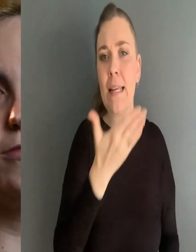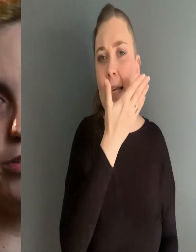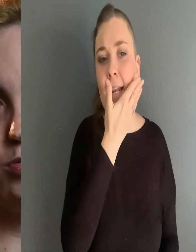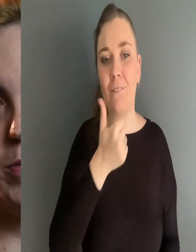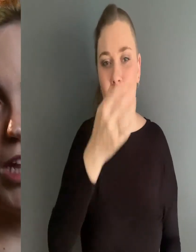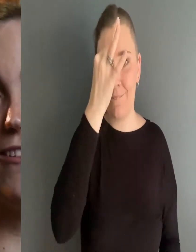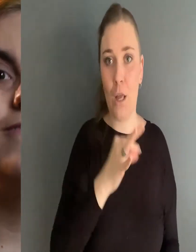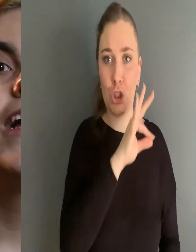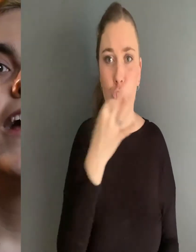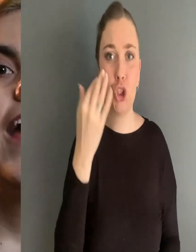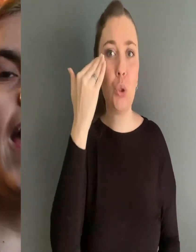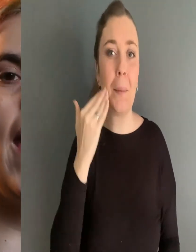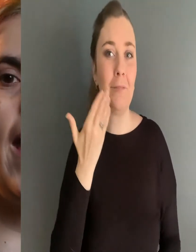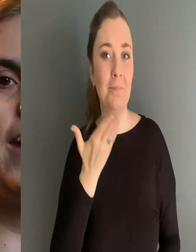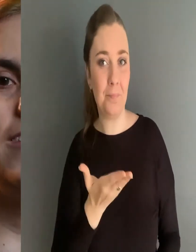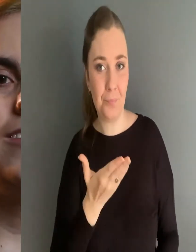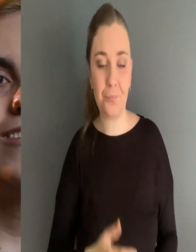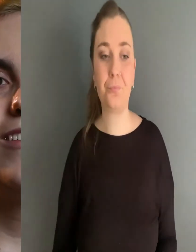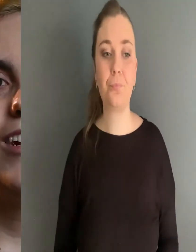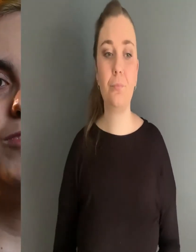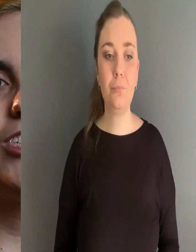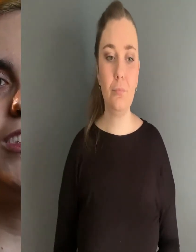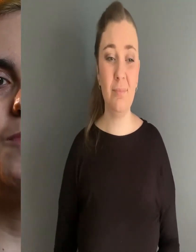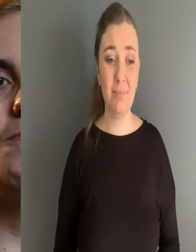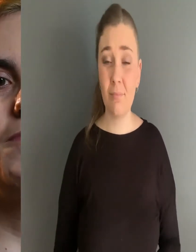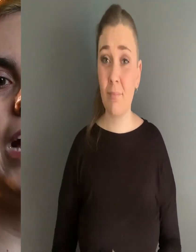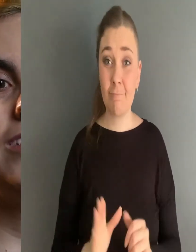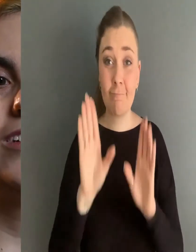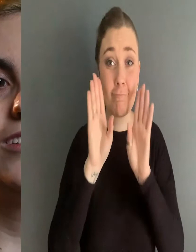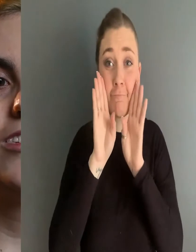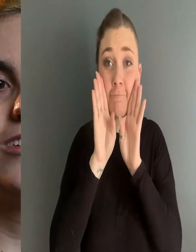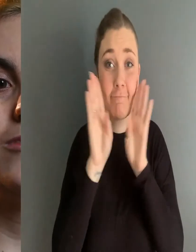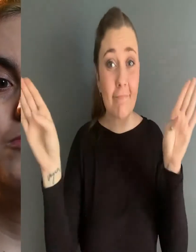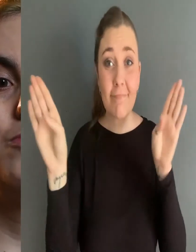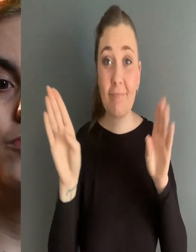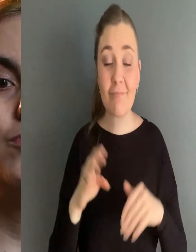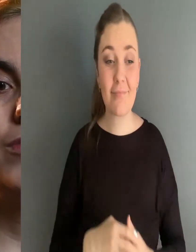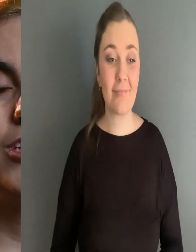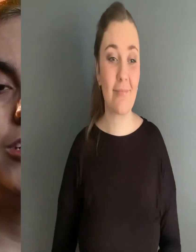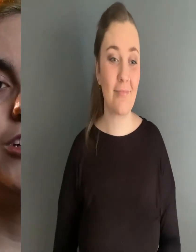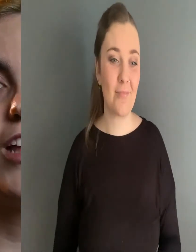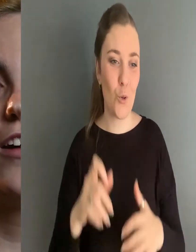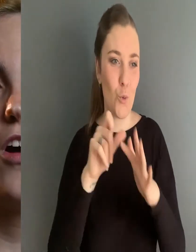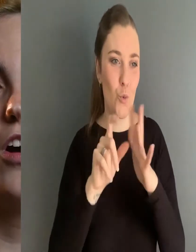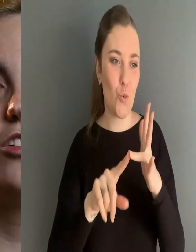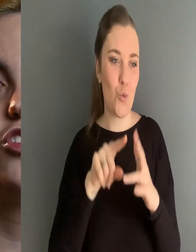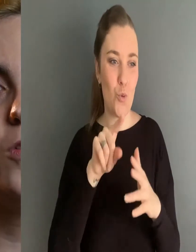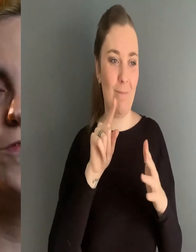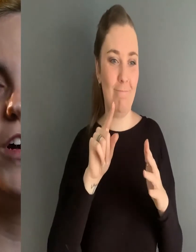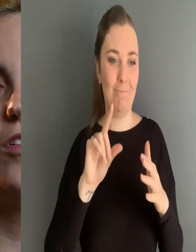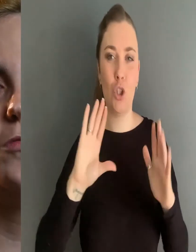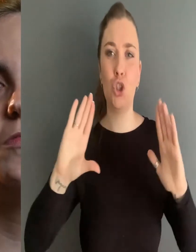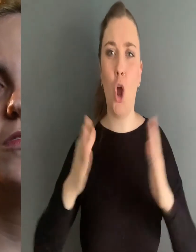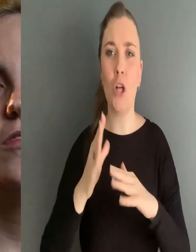lovely French woman. And it was just amazing to do that kind of